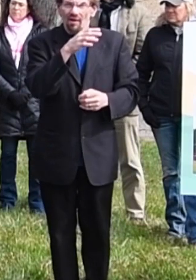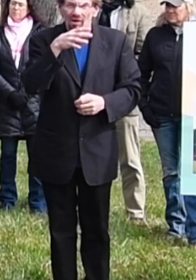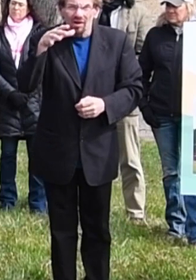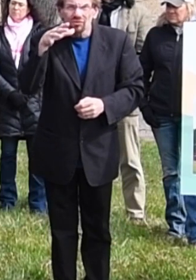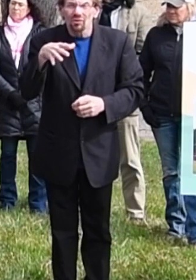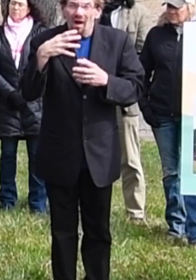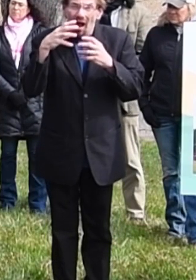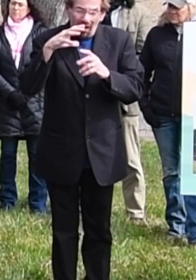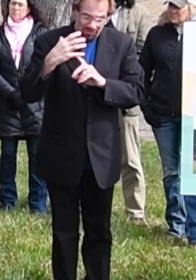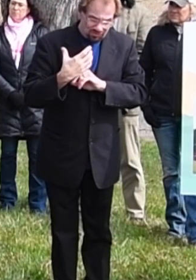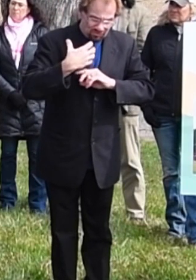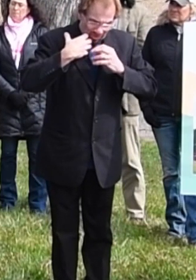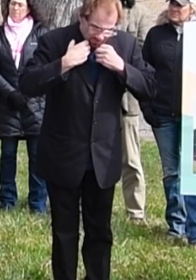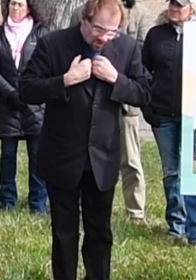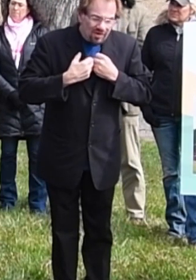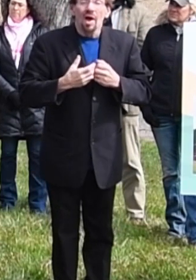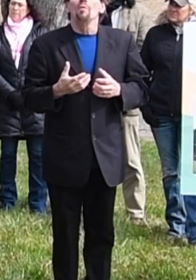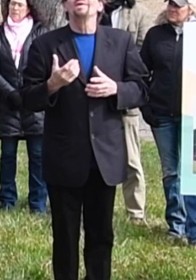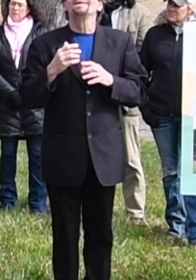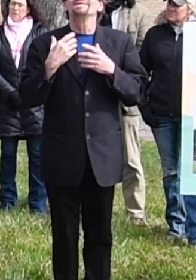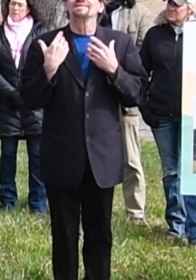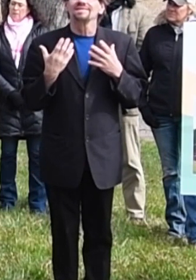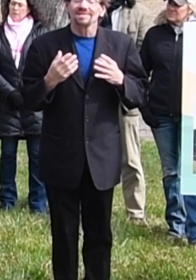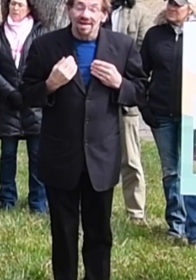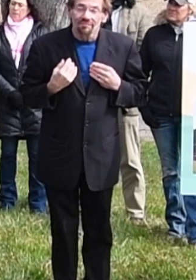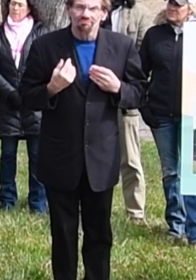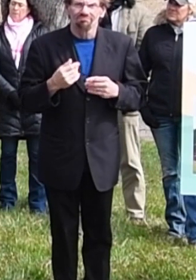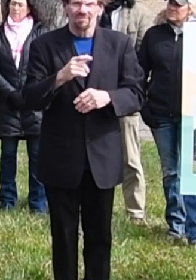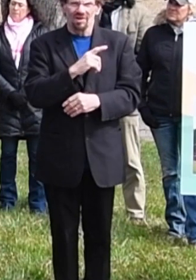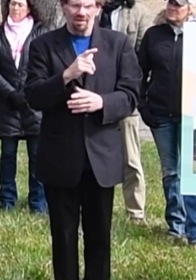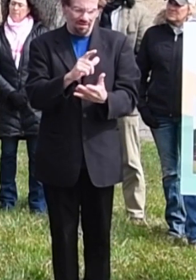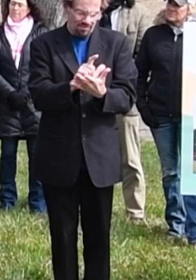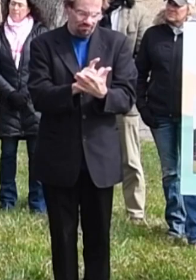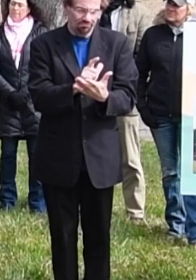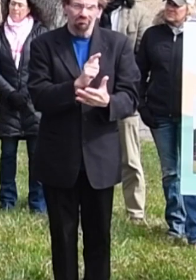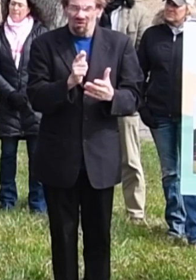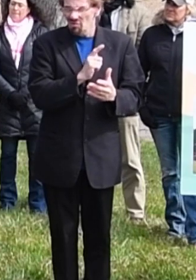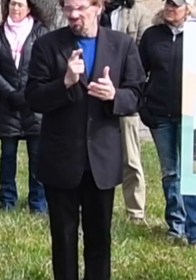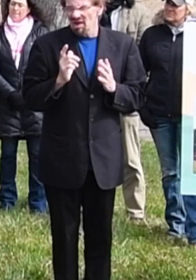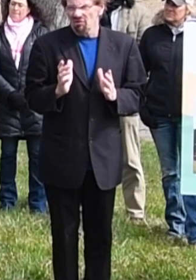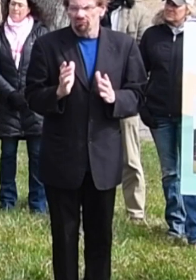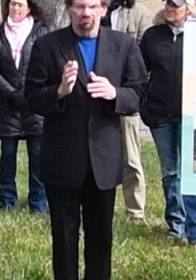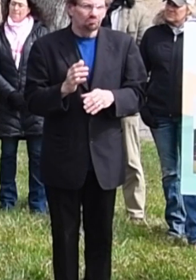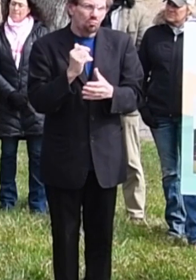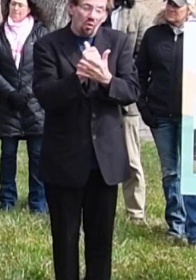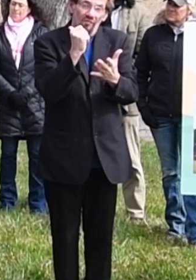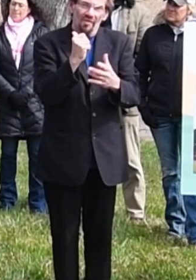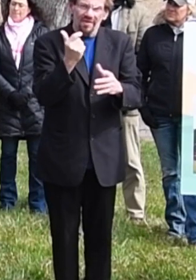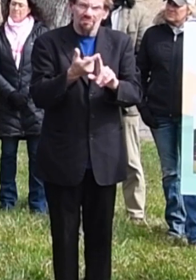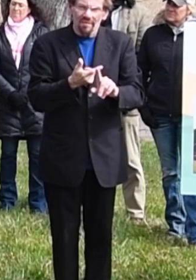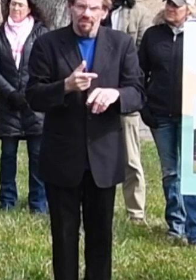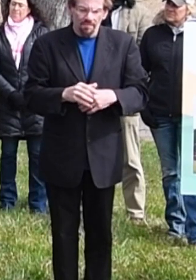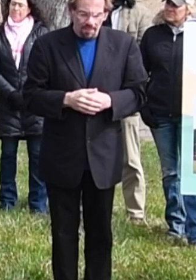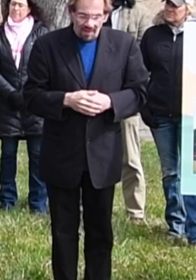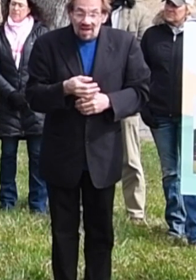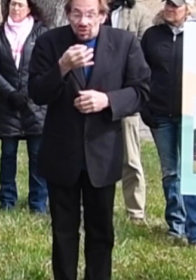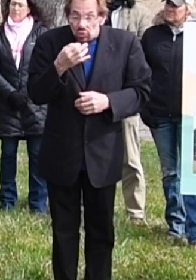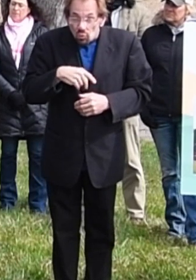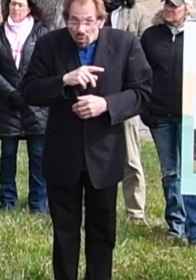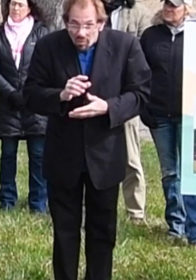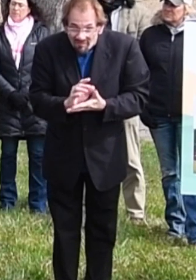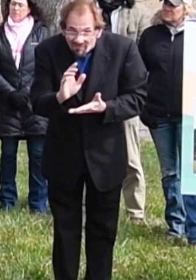legislative approval earlier this month. Our FY 2025 budget will soon invest about